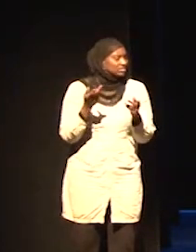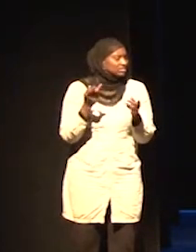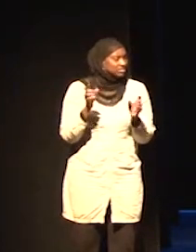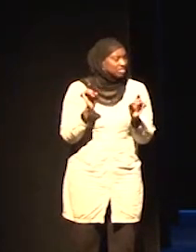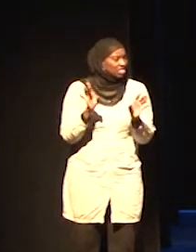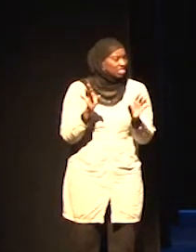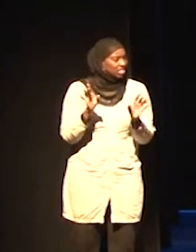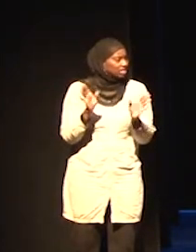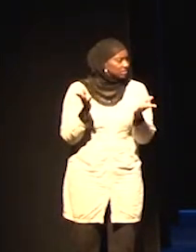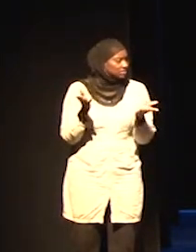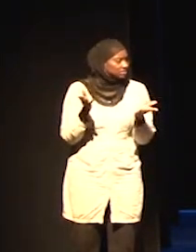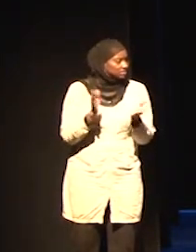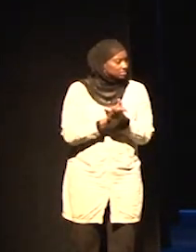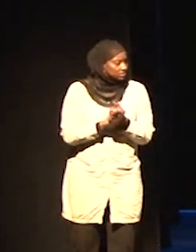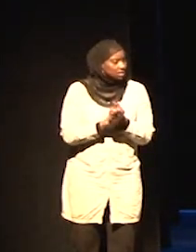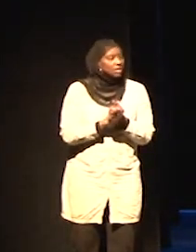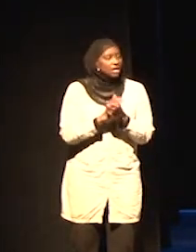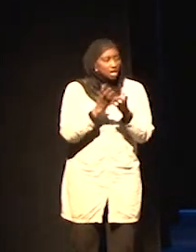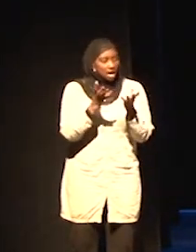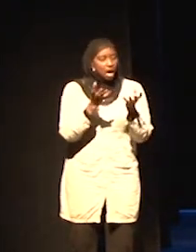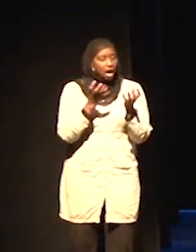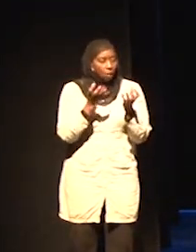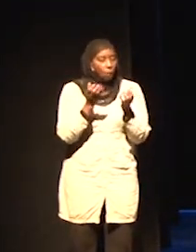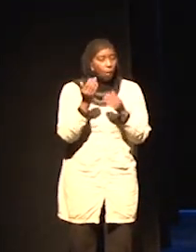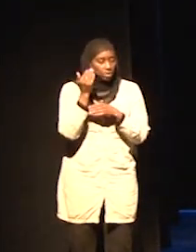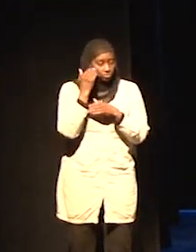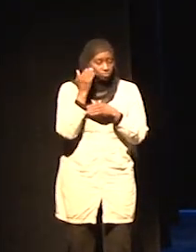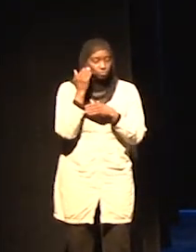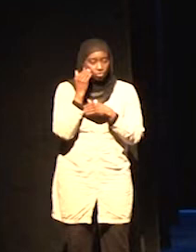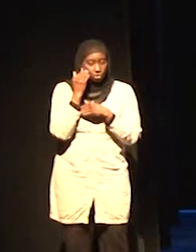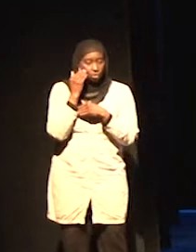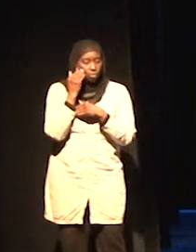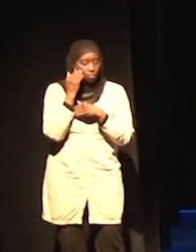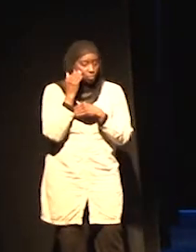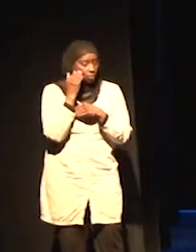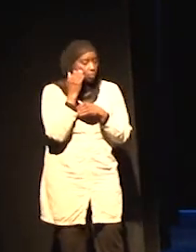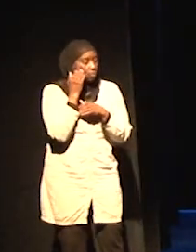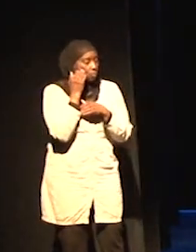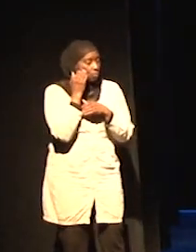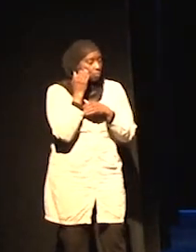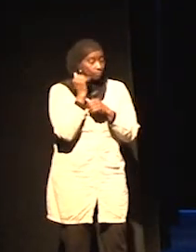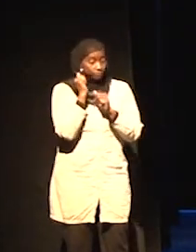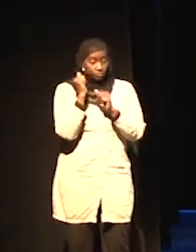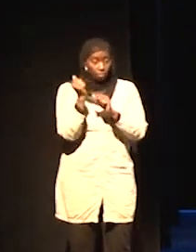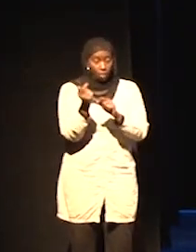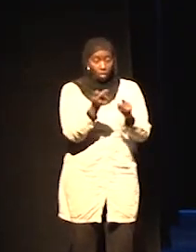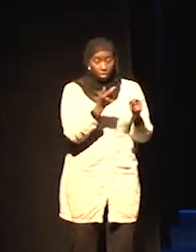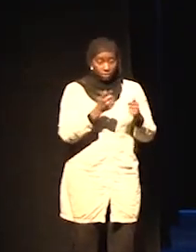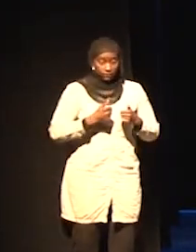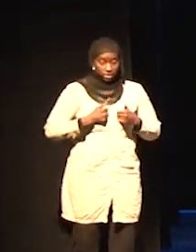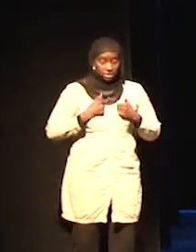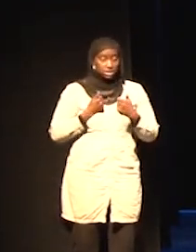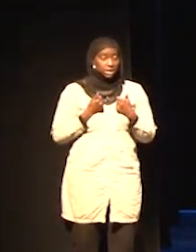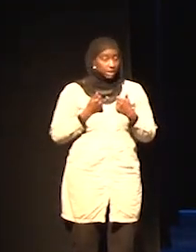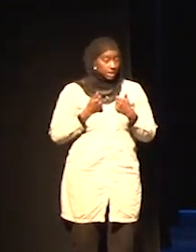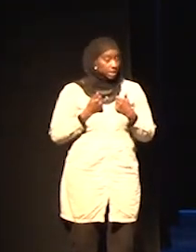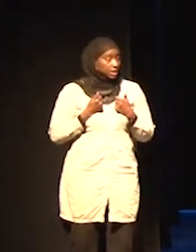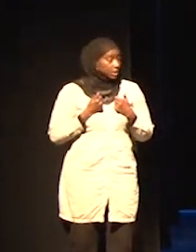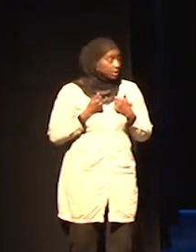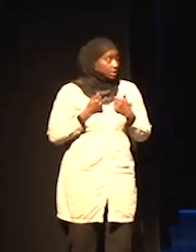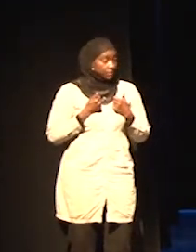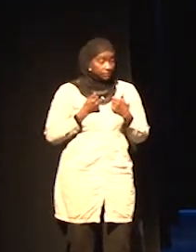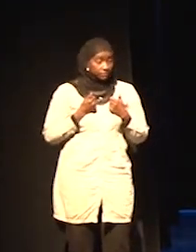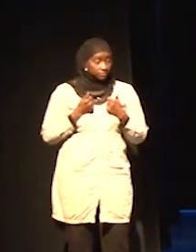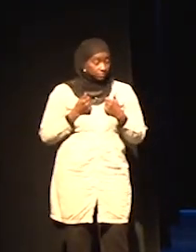I want you to know, each and every one of us lives in the nation of